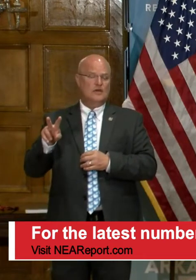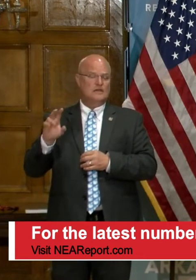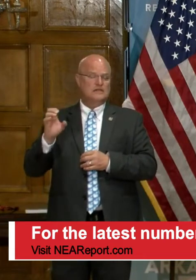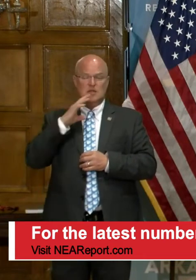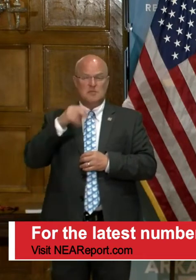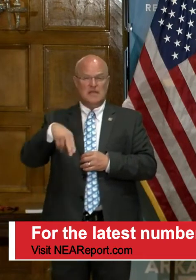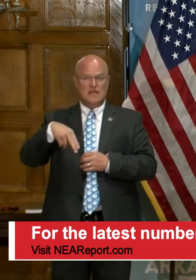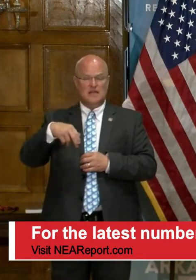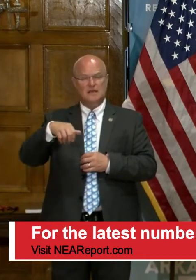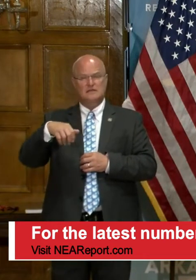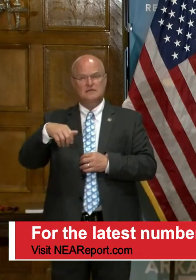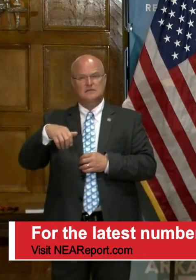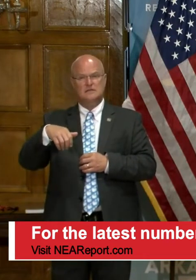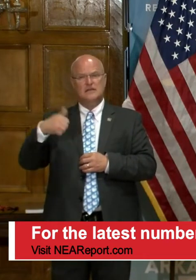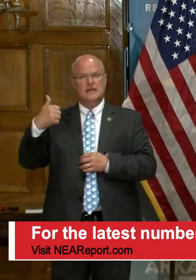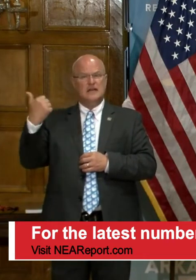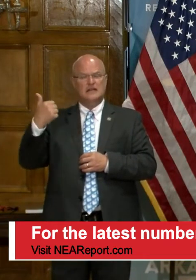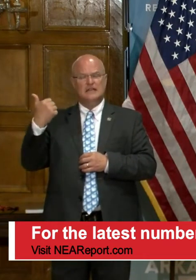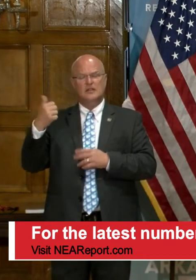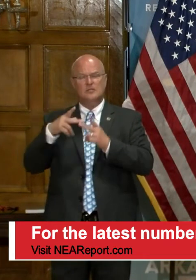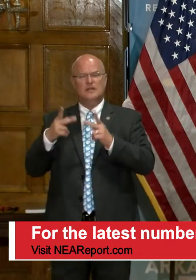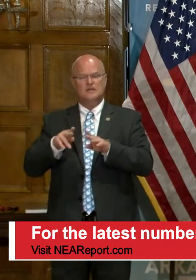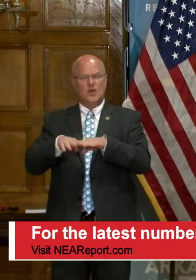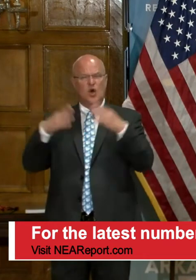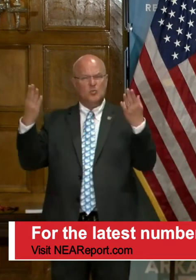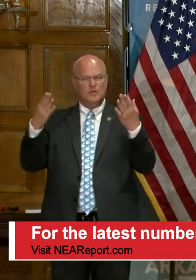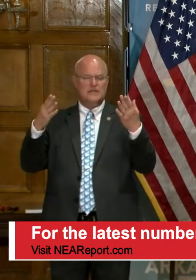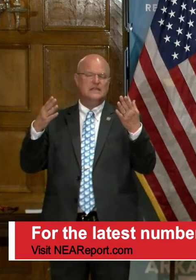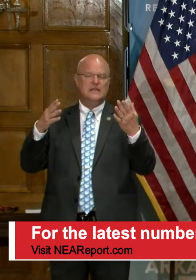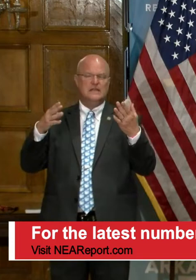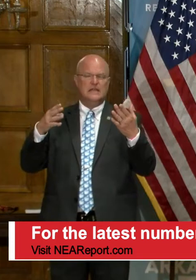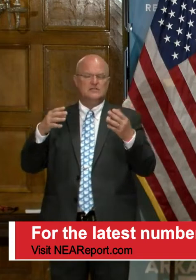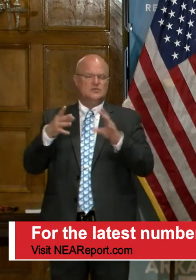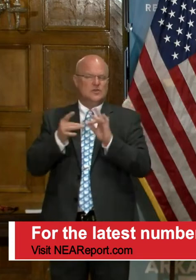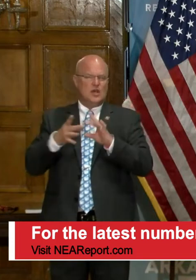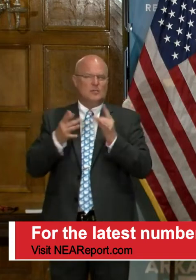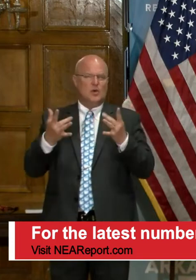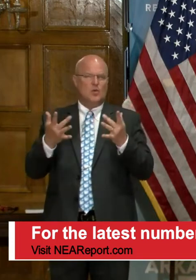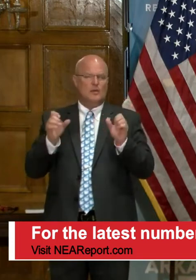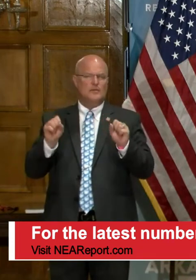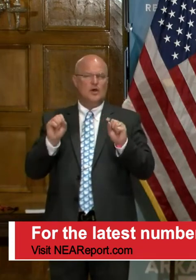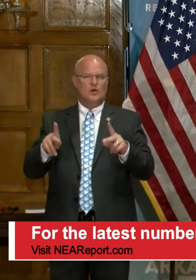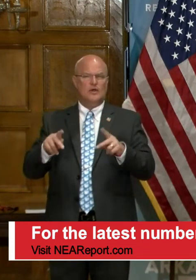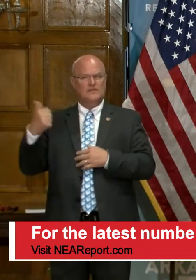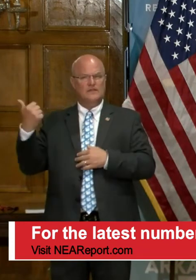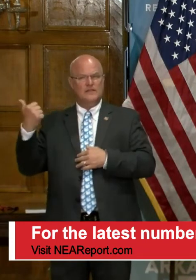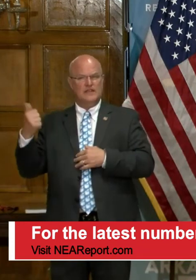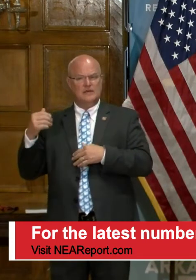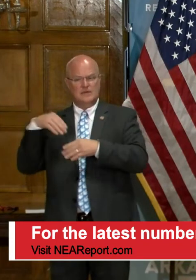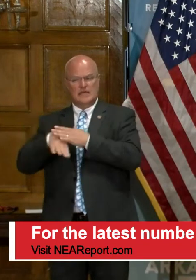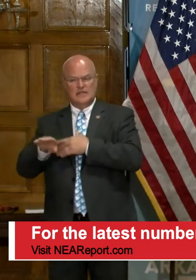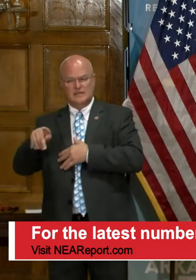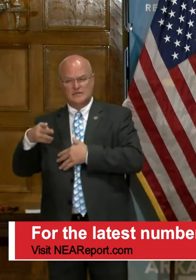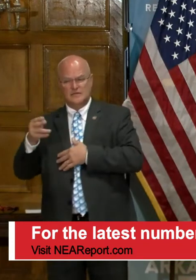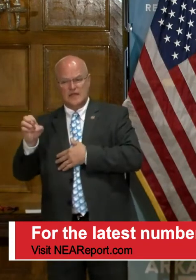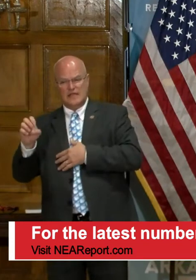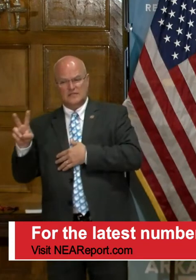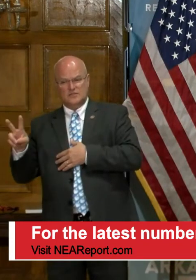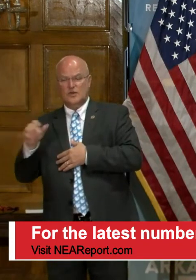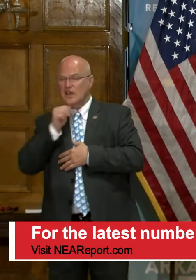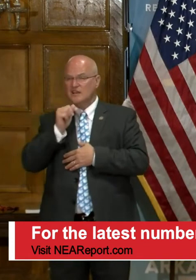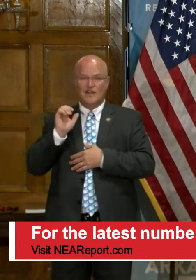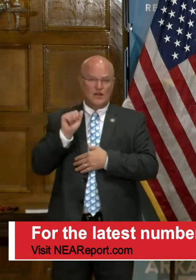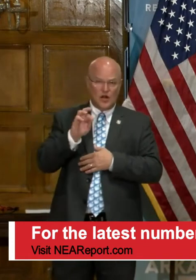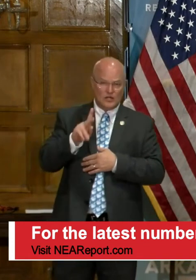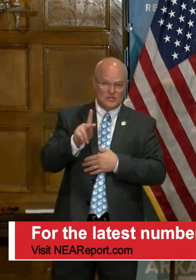been much higher than ours over here in Arkansas. Do you want to comment on, why it might be okay for them to enter that phase and not Arkansas? And then